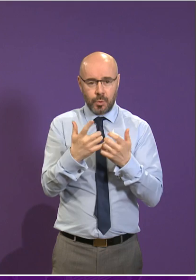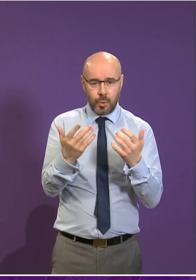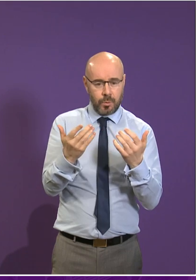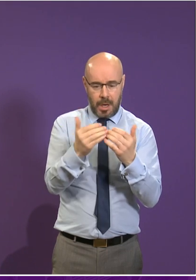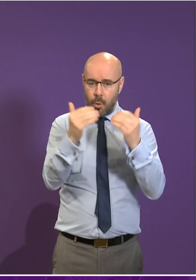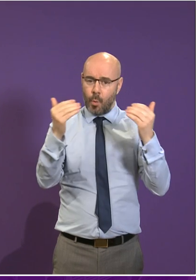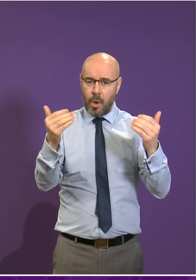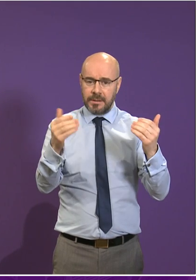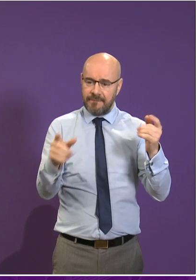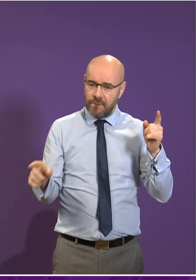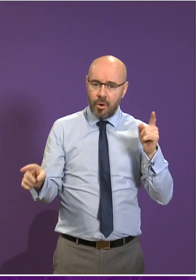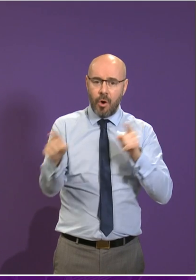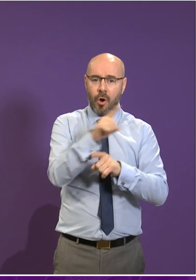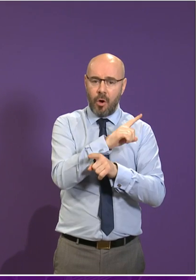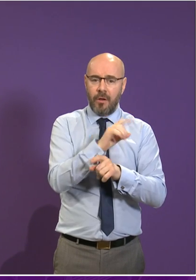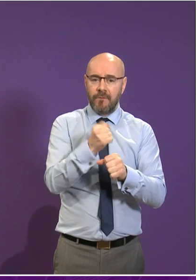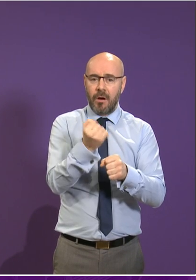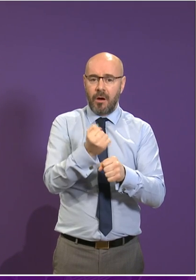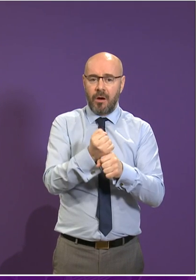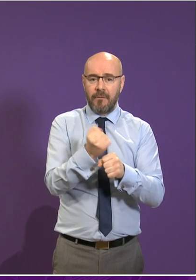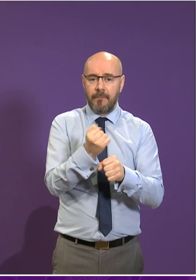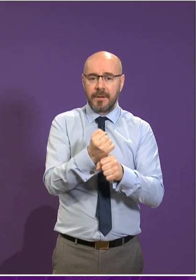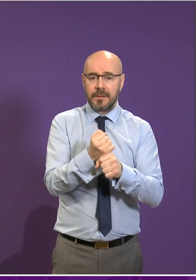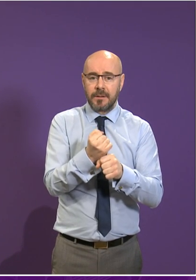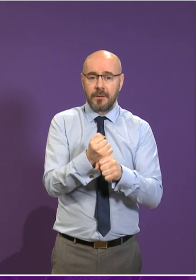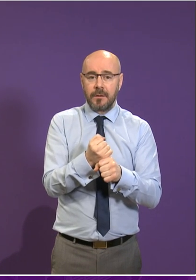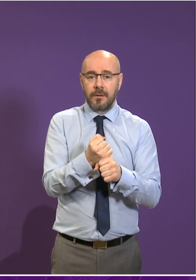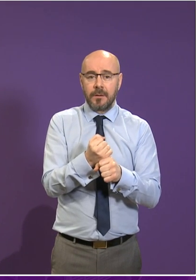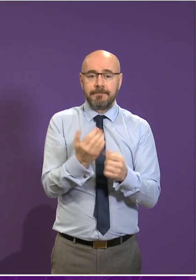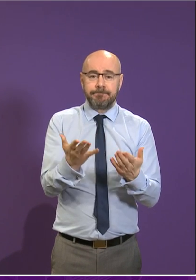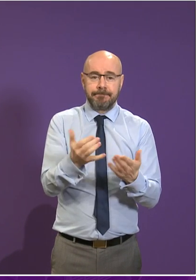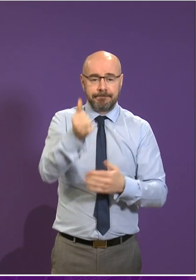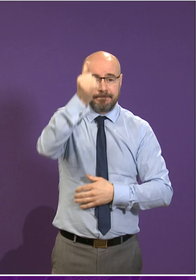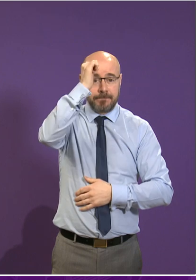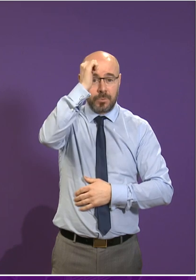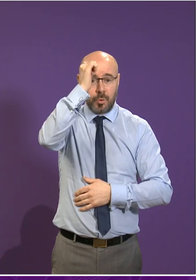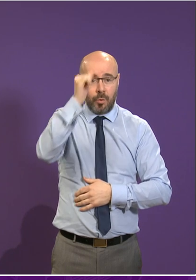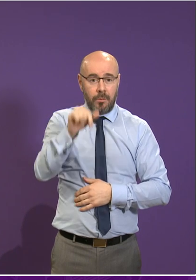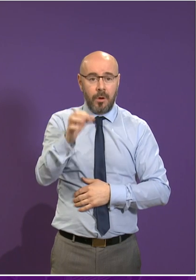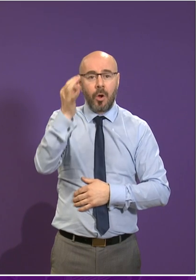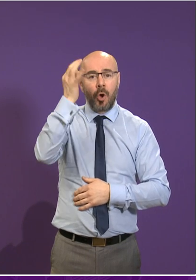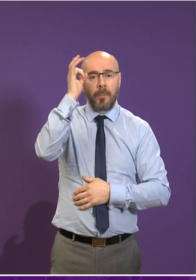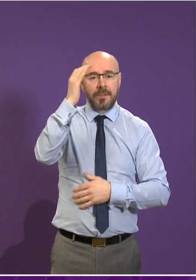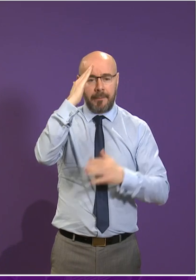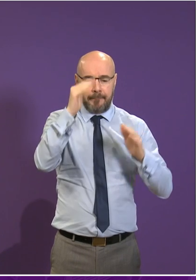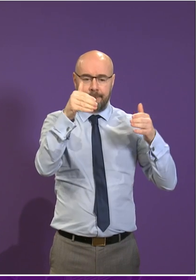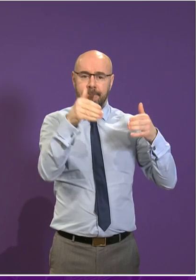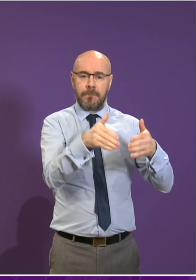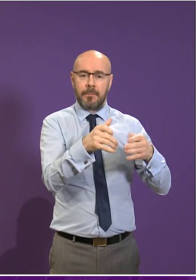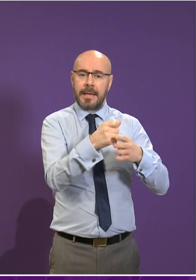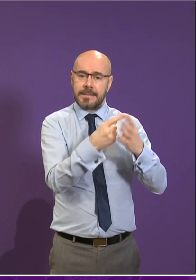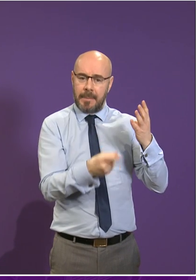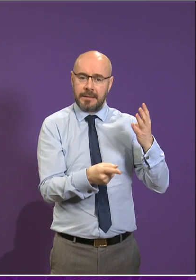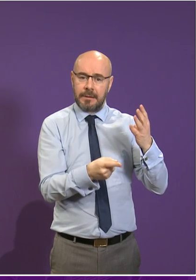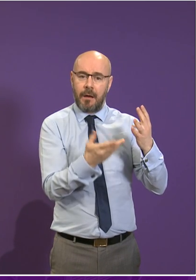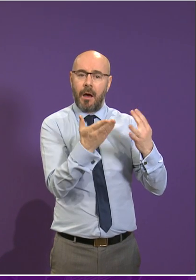of equality right across the government. I of course understand that the committee is very keen to focus on disability and